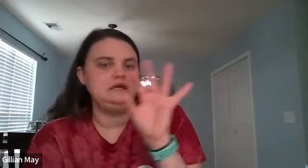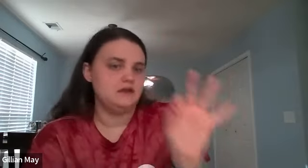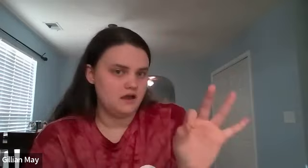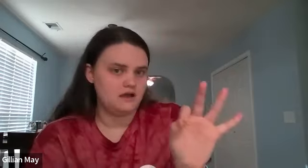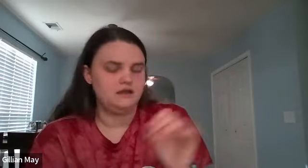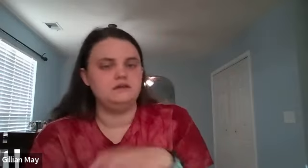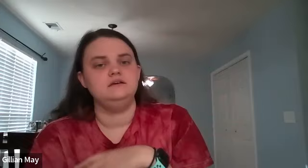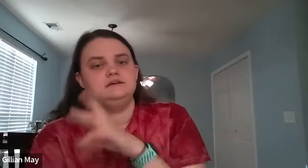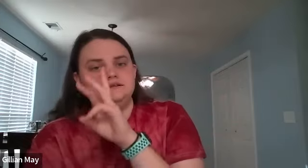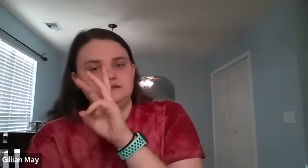89,